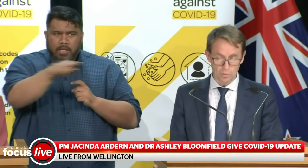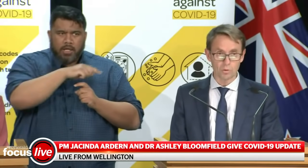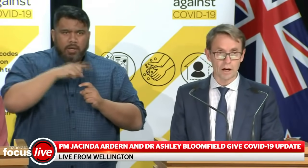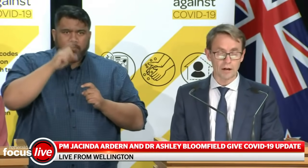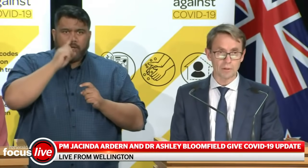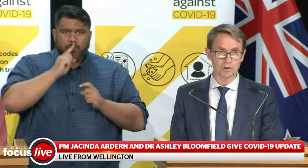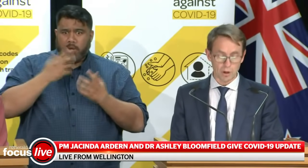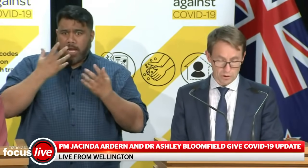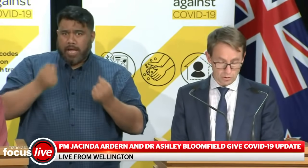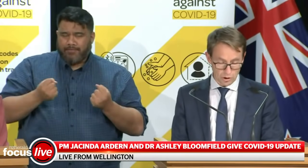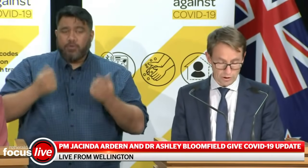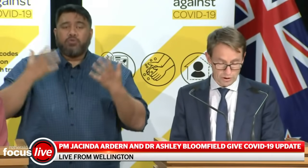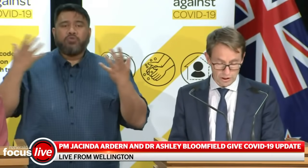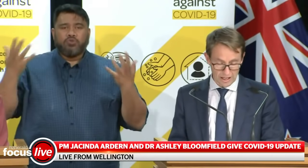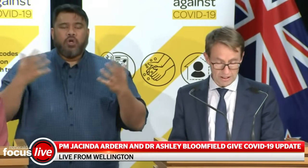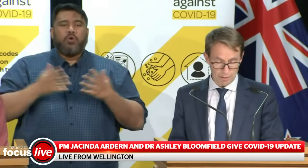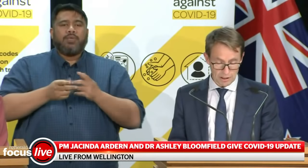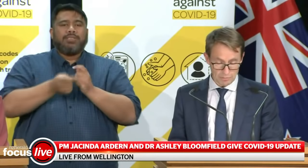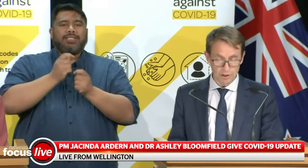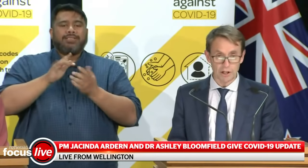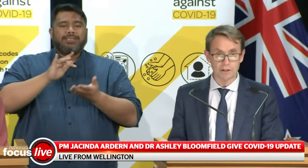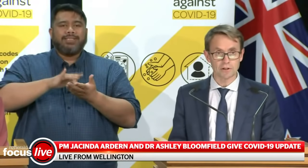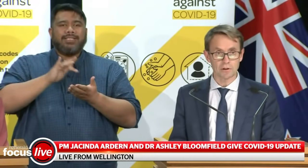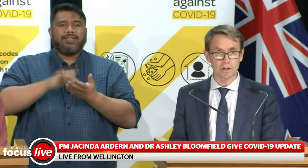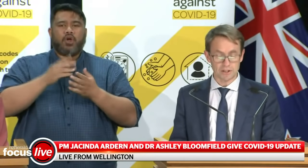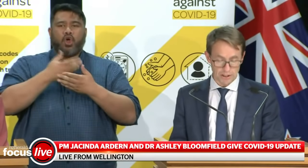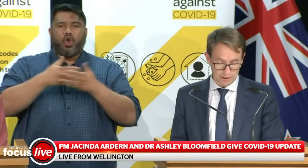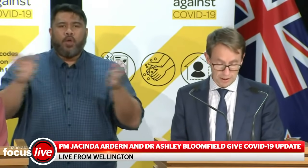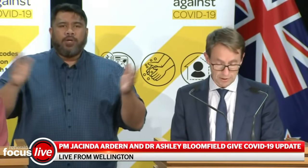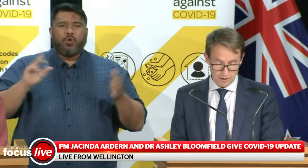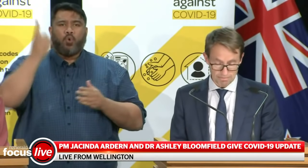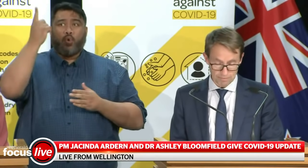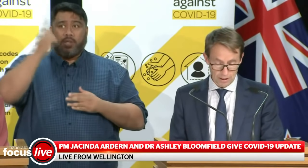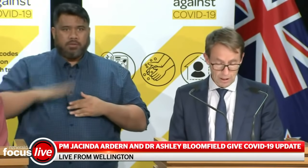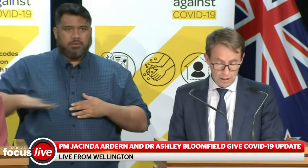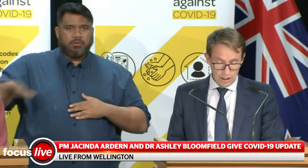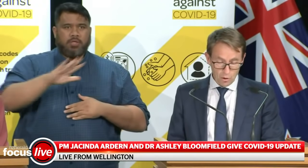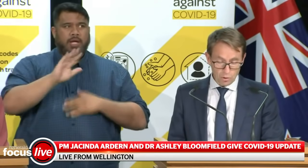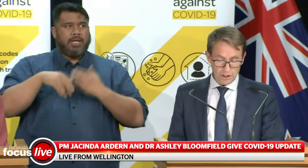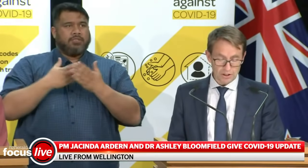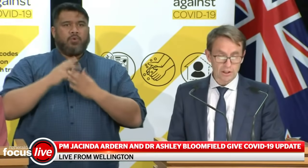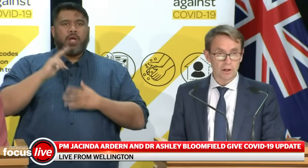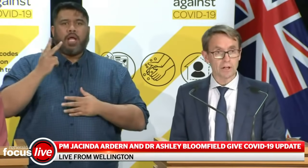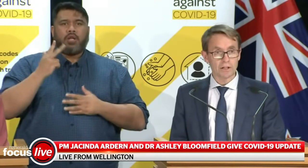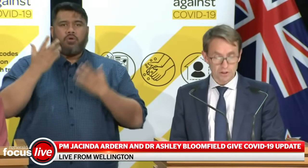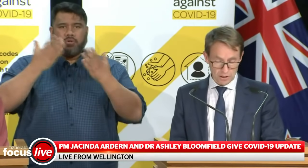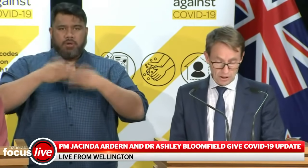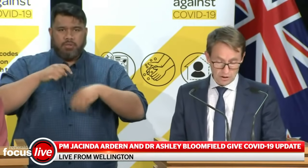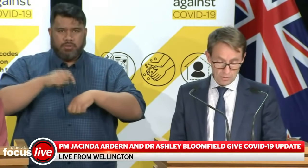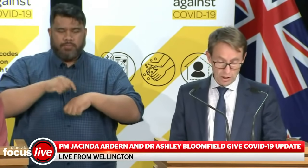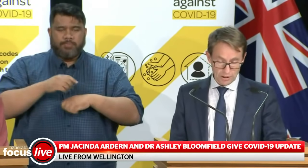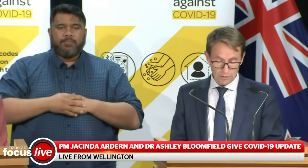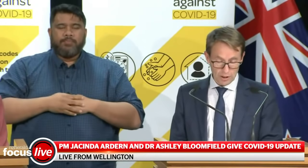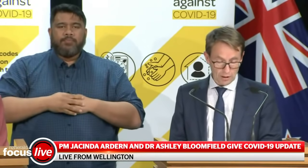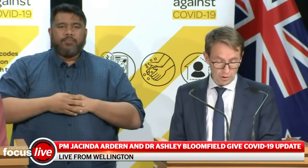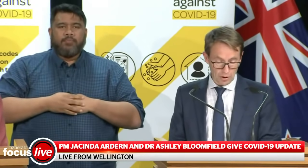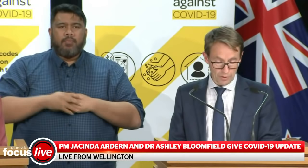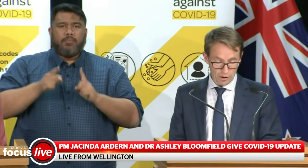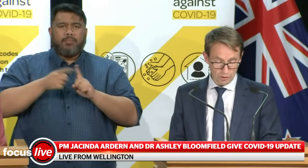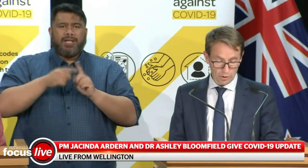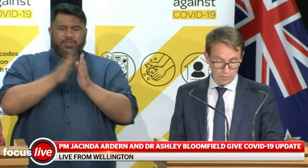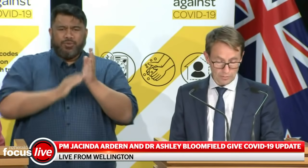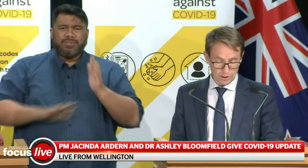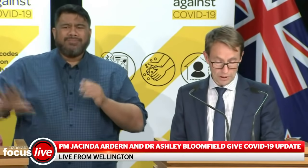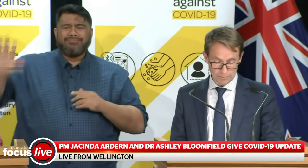across metropolitan Auckland until 8 p.m. tonight, so extended hours. All testing locations nationwide are available